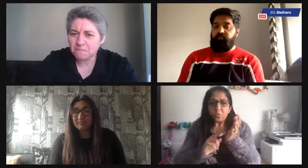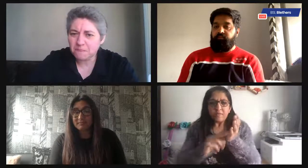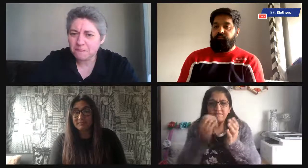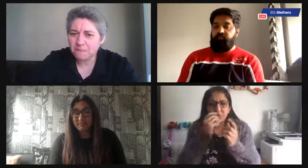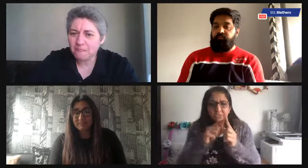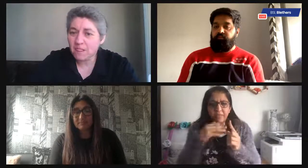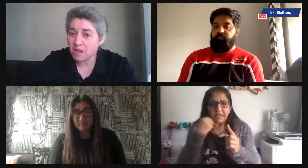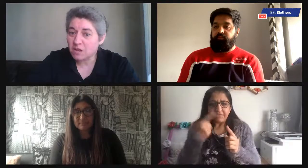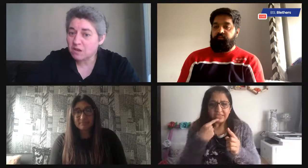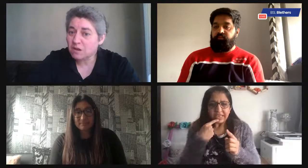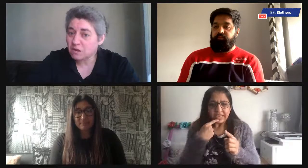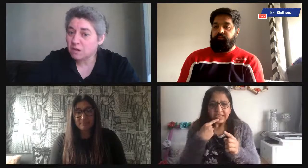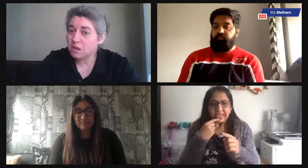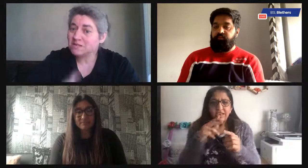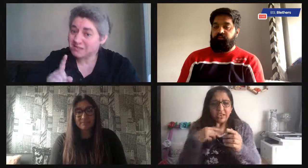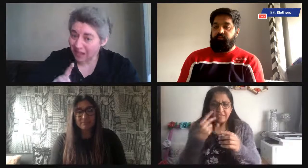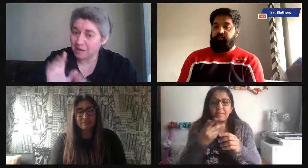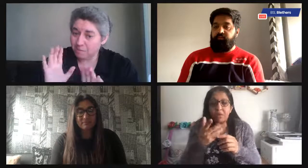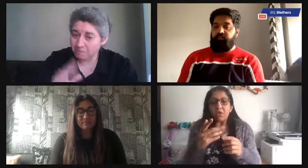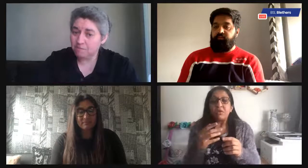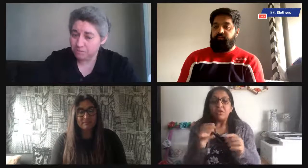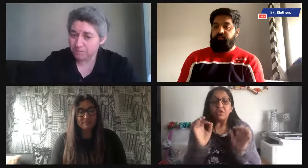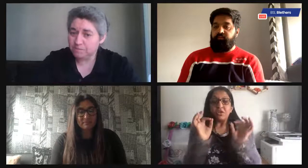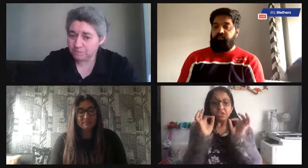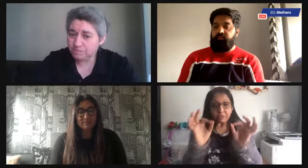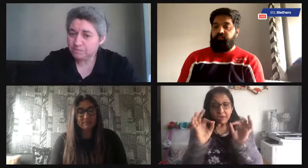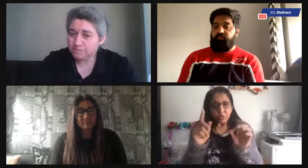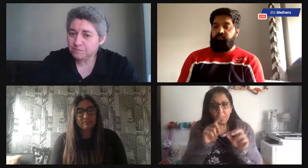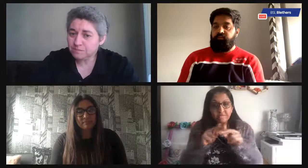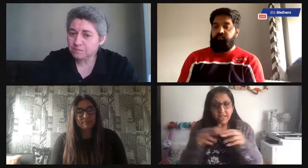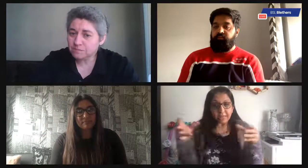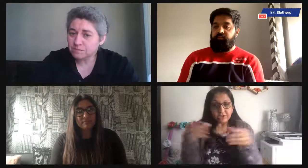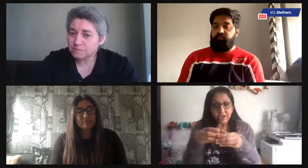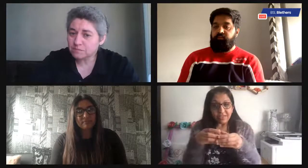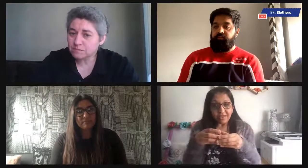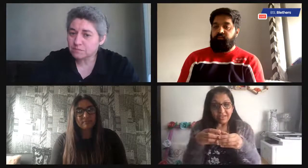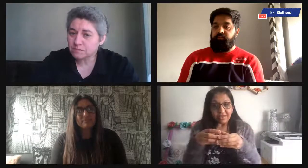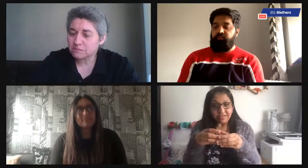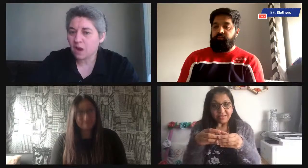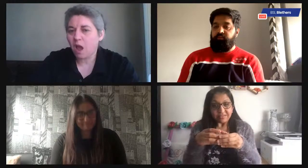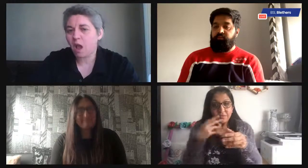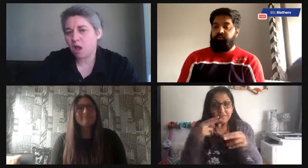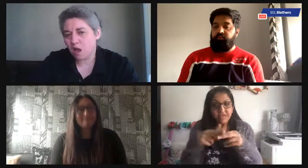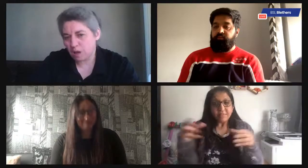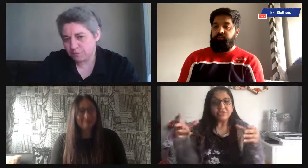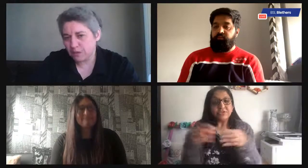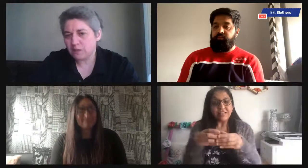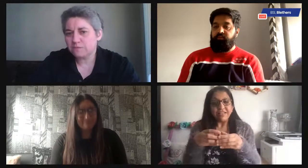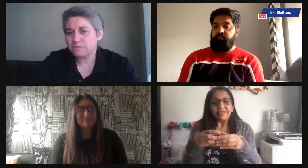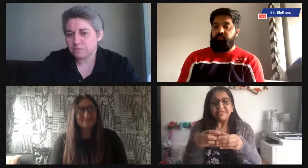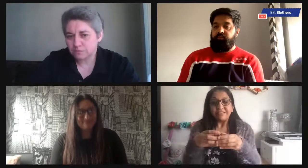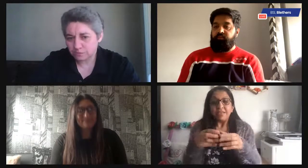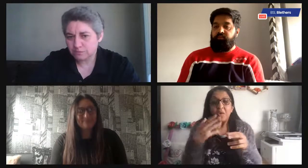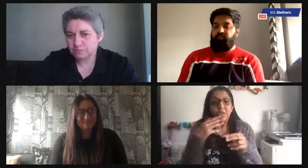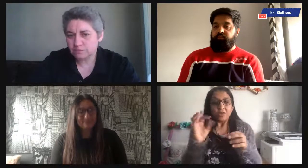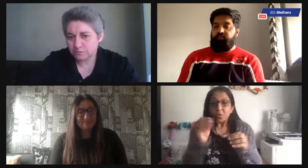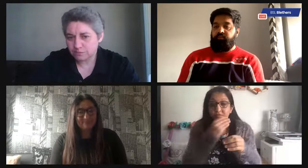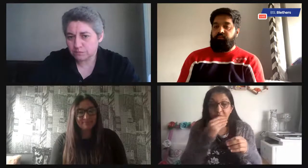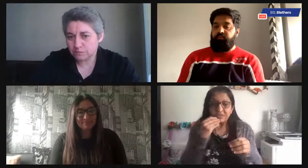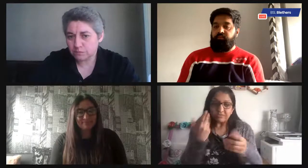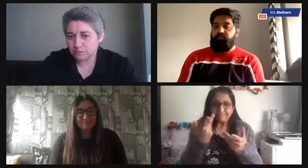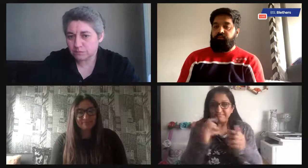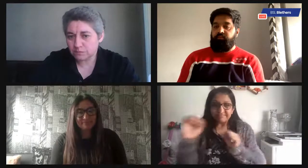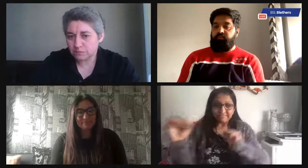normal food? Oh, it's just normal, Afro. It's just the timing that's different. But when we get the family together,